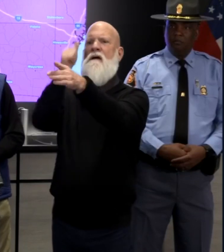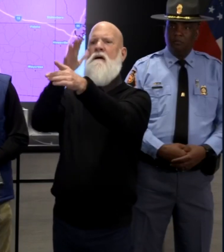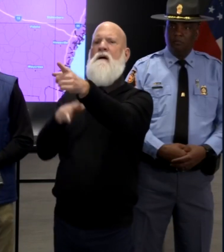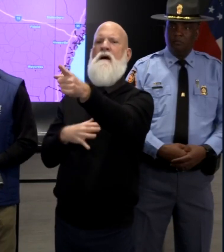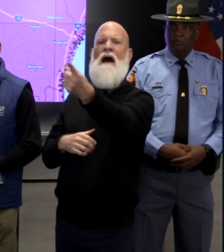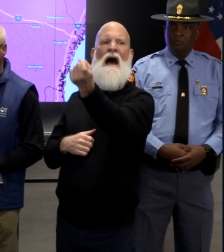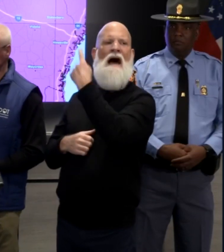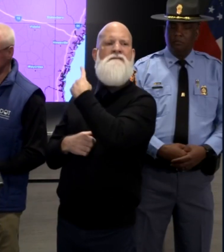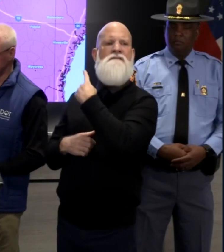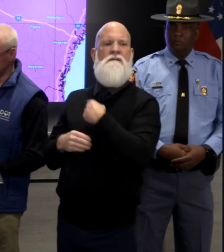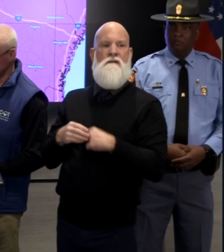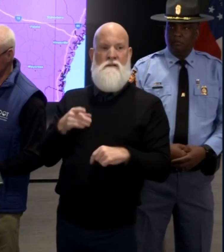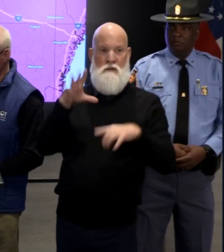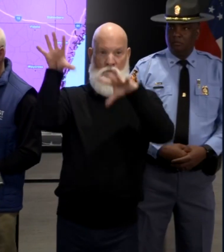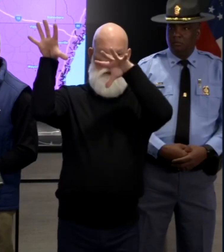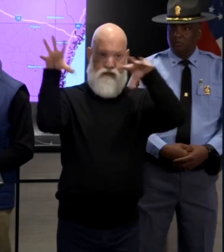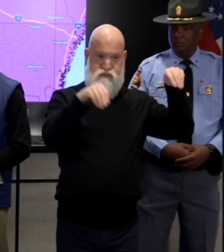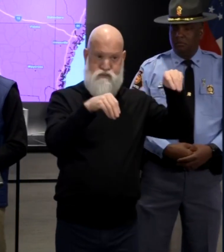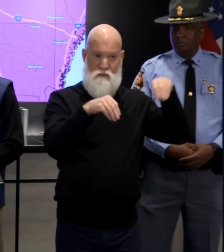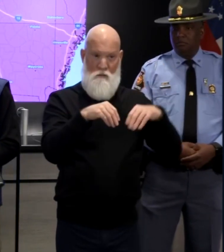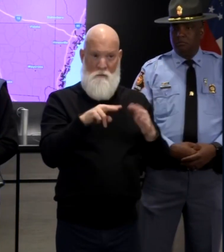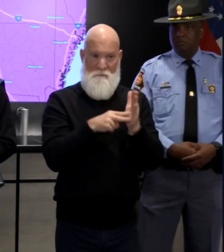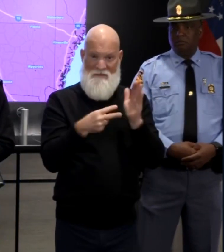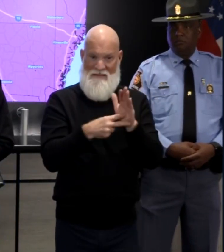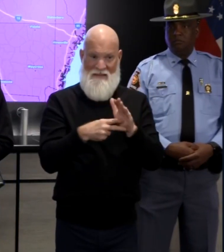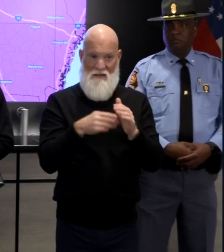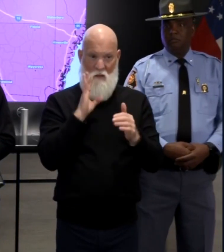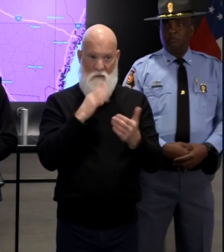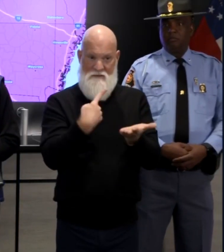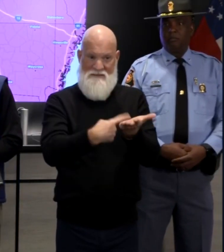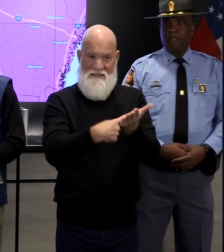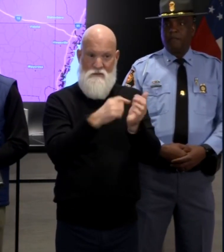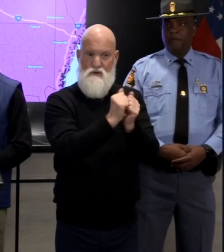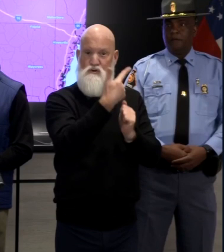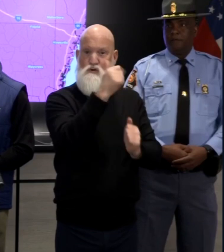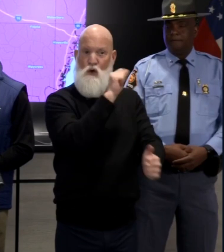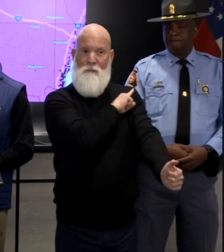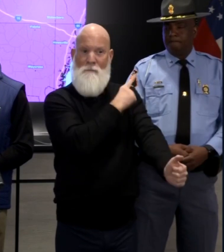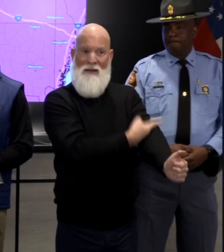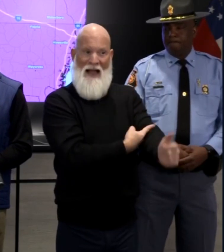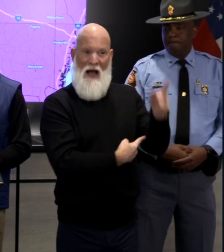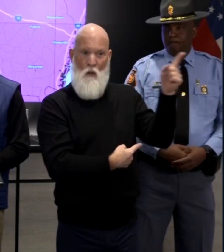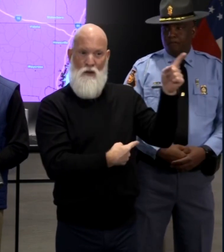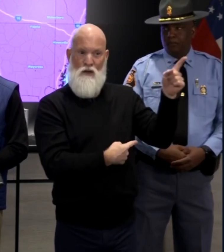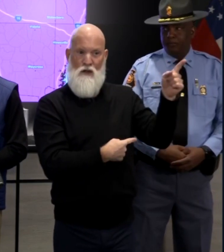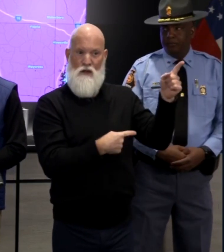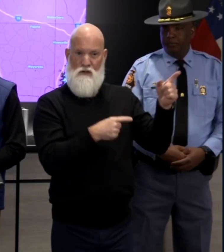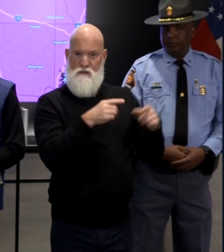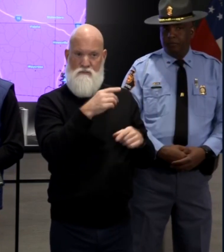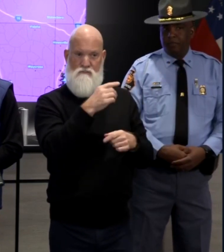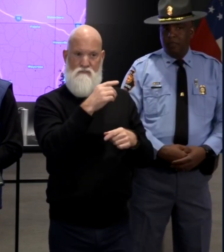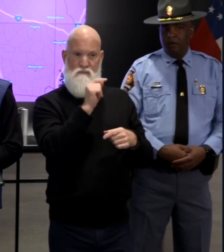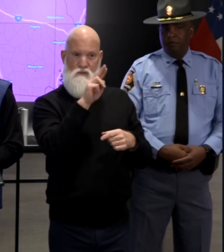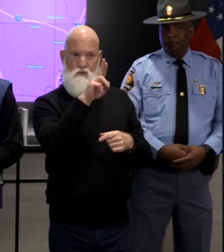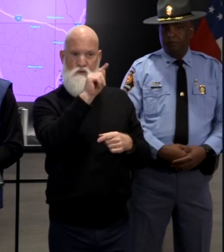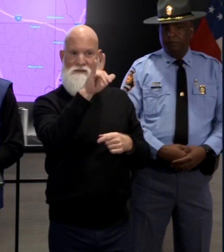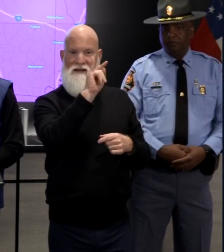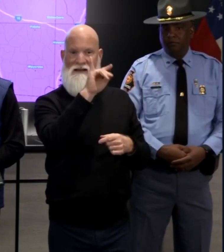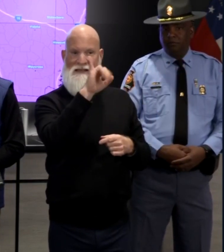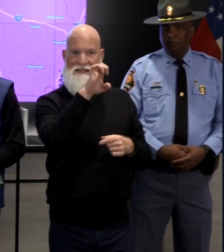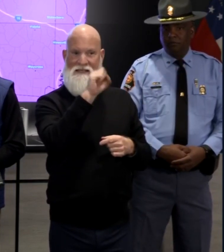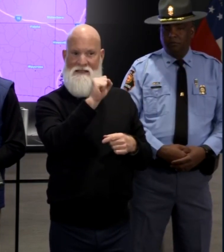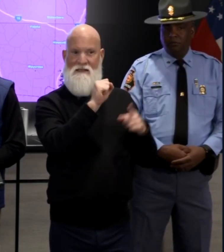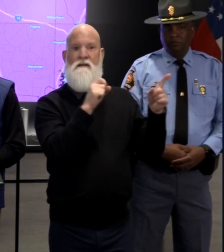had any conversations with utility companies about a contingency and kind of best, go after that if it happens? Well, that's why we do the early state of emergency.